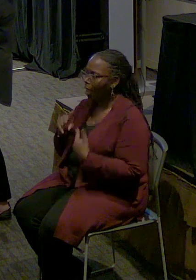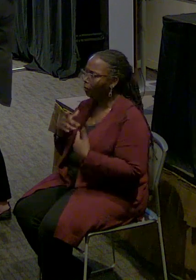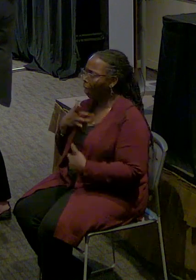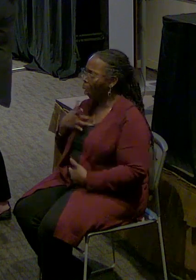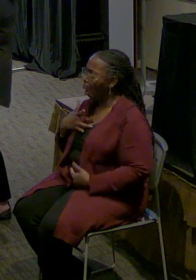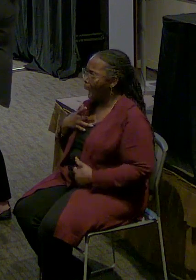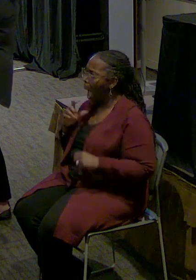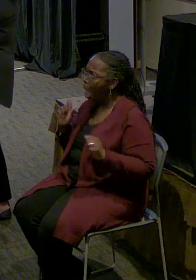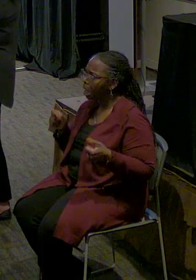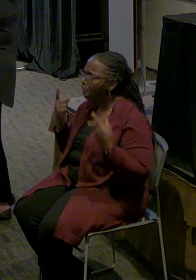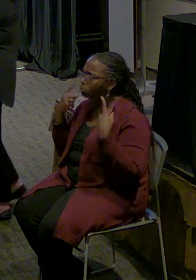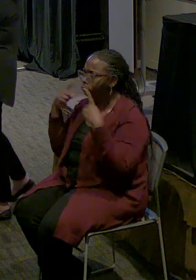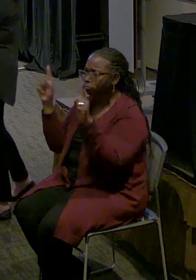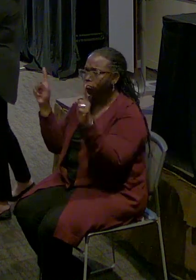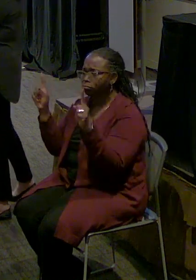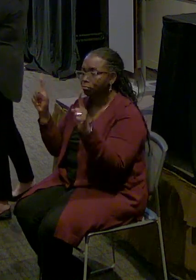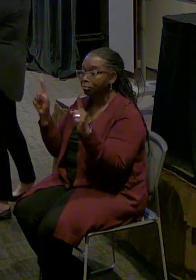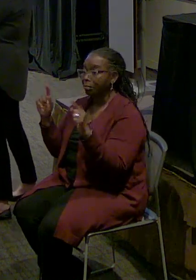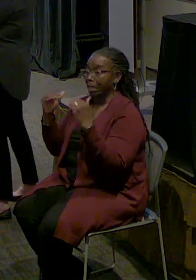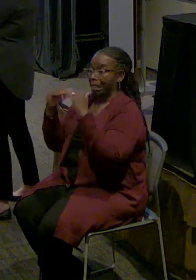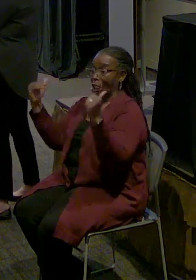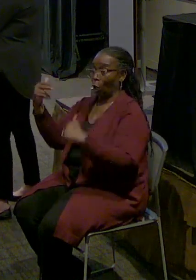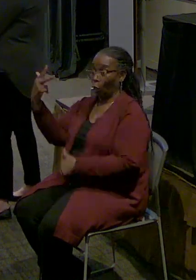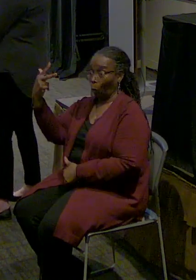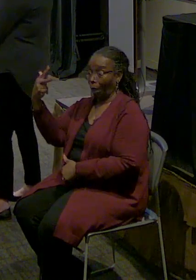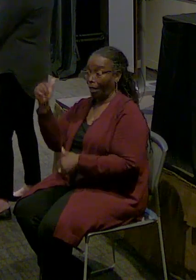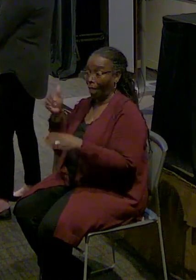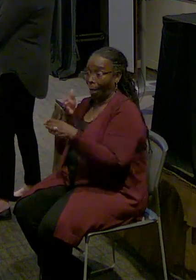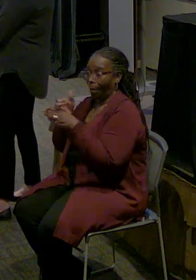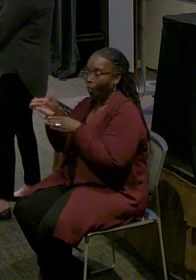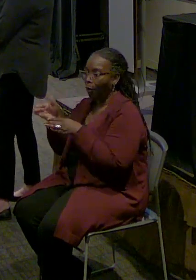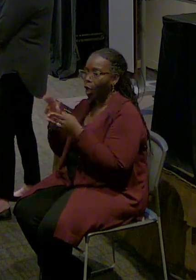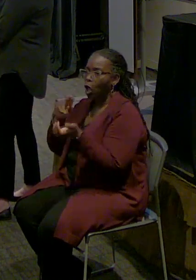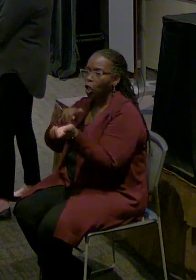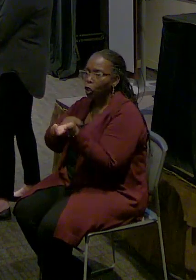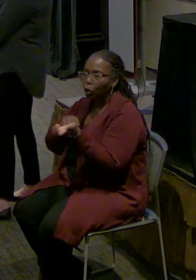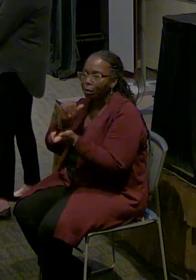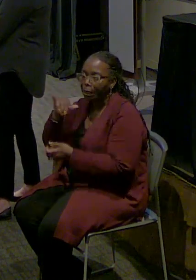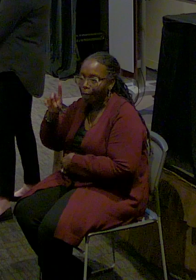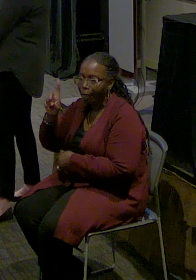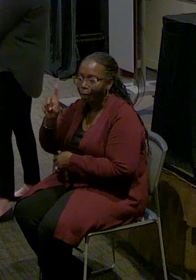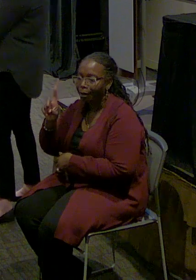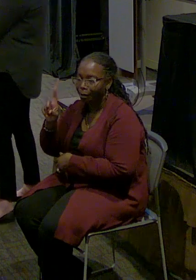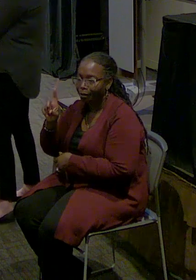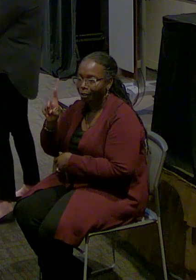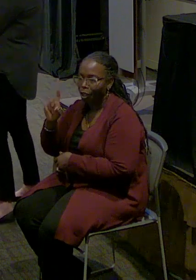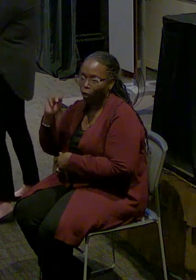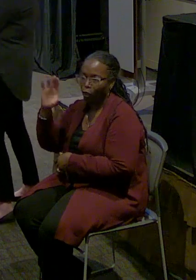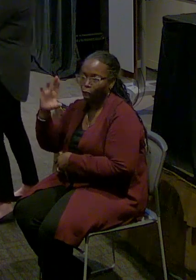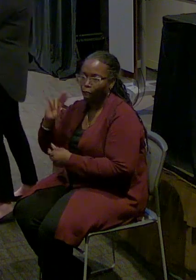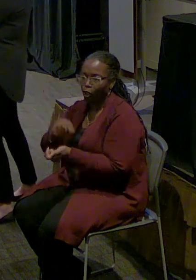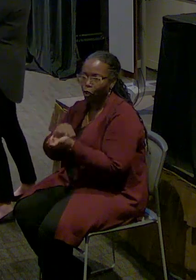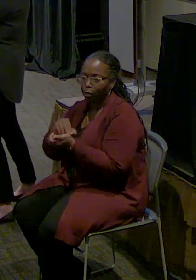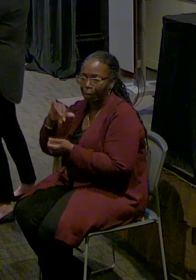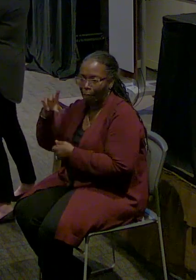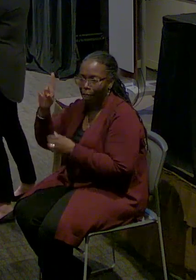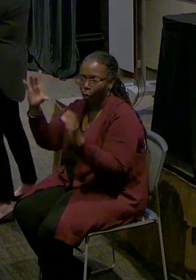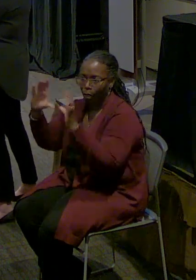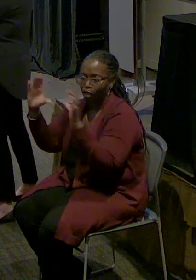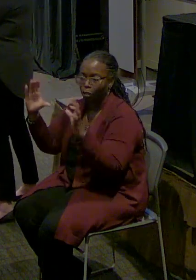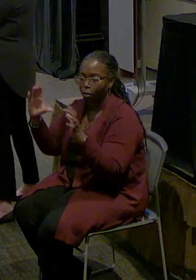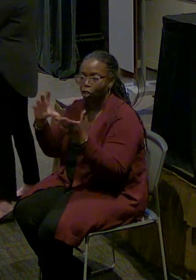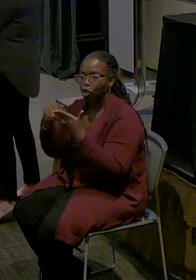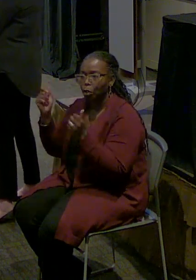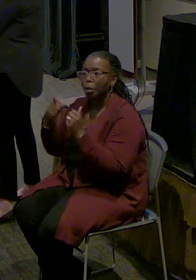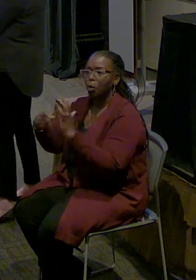I can do this. A tier 3 credential in that pathway would be nurse aid, our North Carolina nurse aid credential. So that would be something that a student